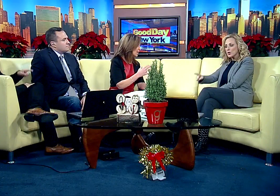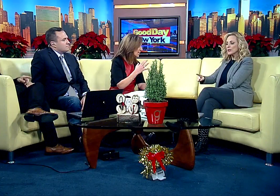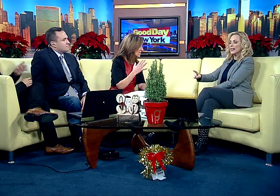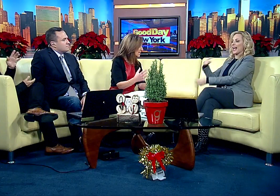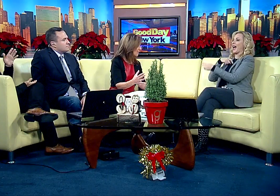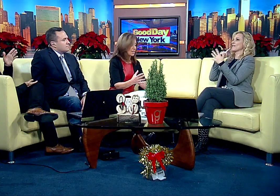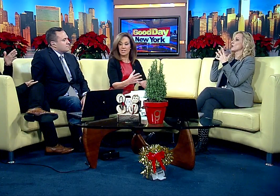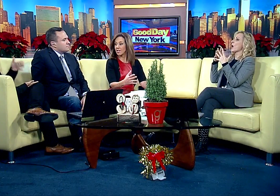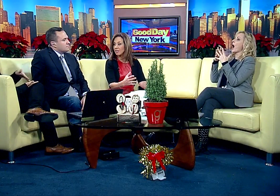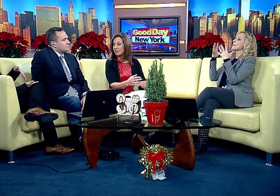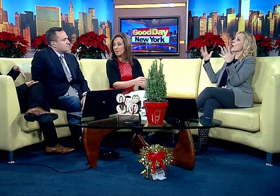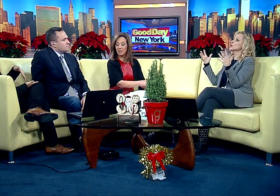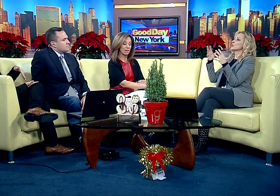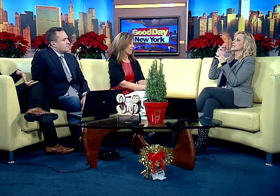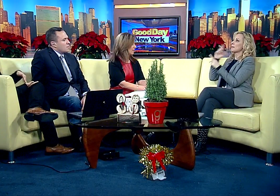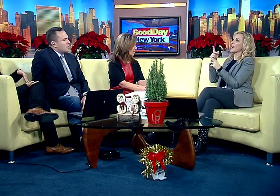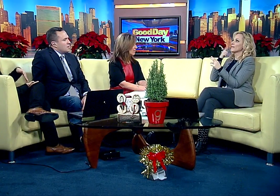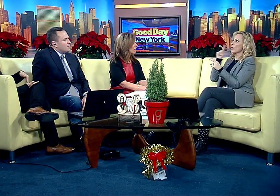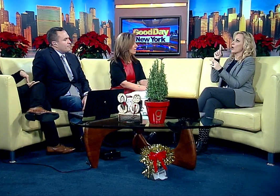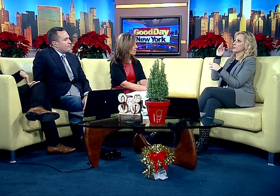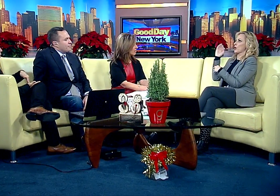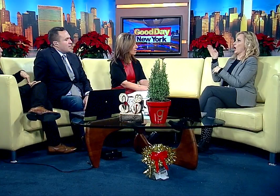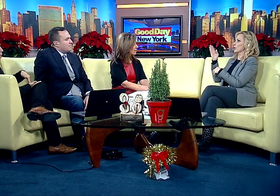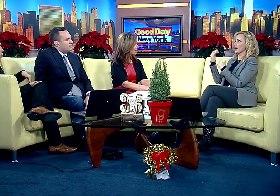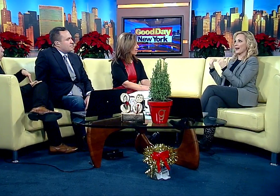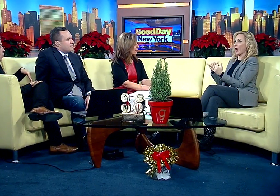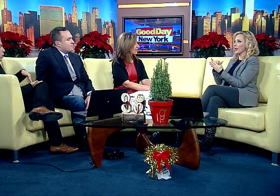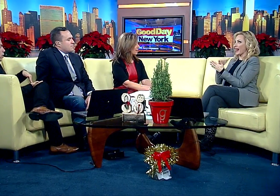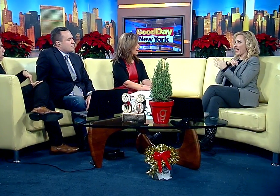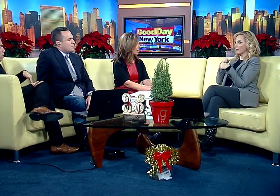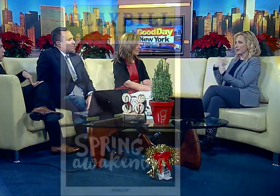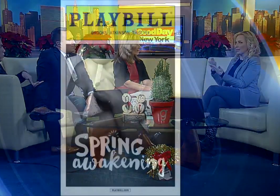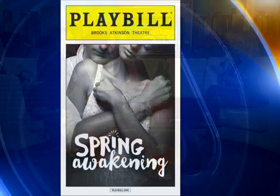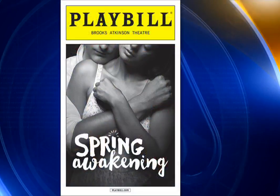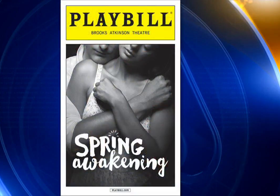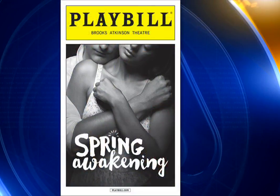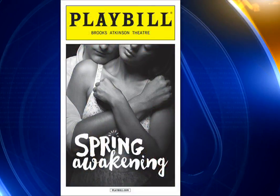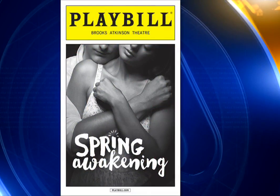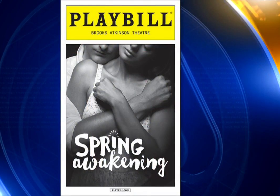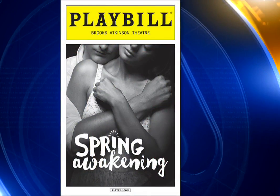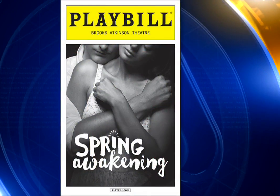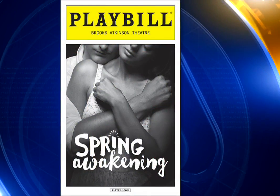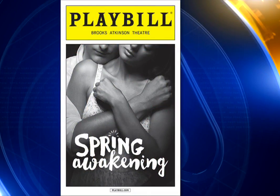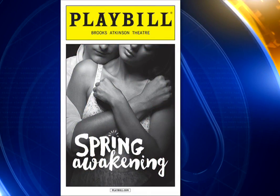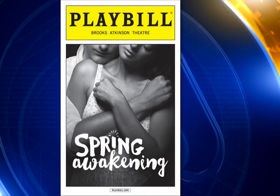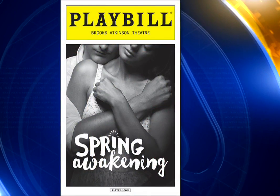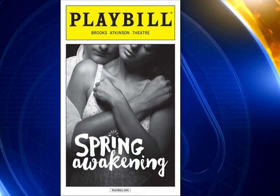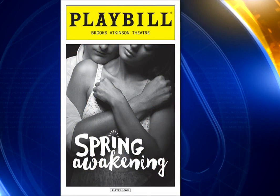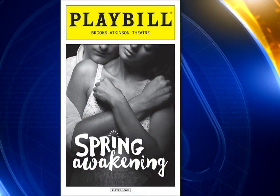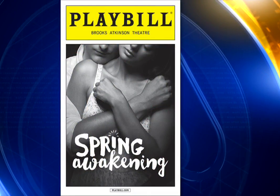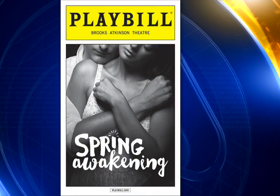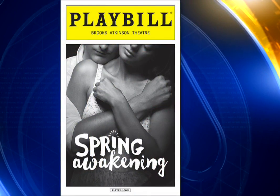is different. I mean, I have the utmost respect for people who work in theater. Being here for the last 5 months, it